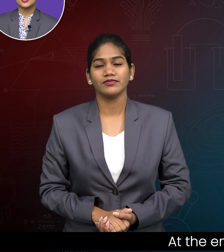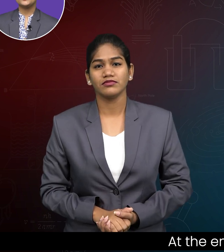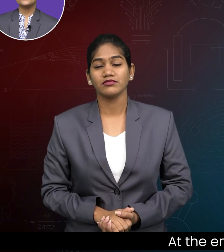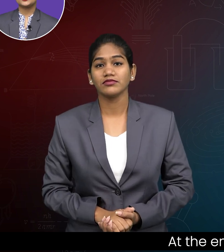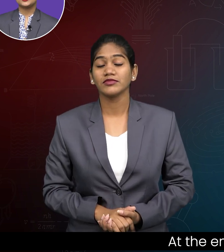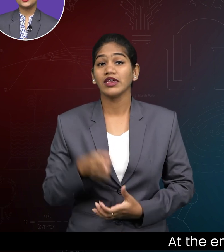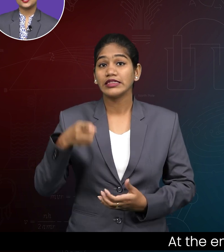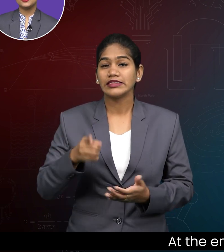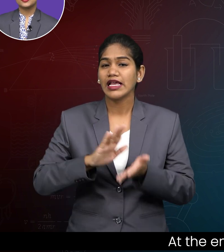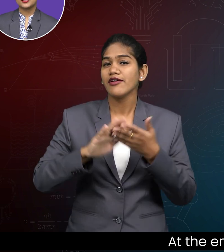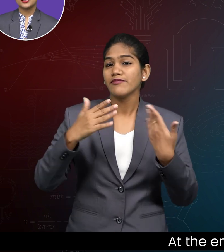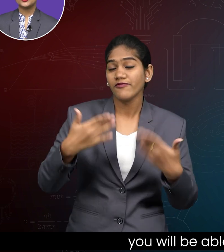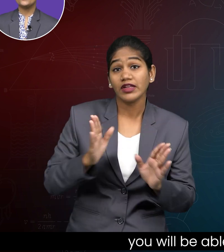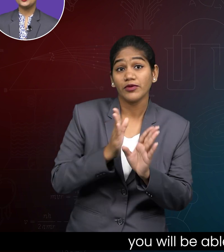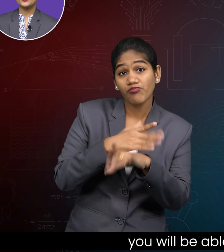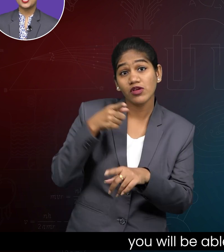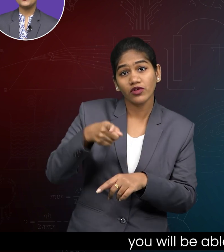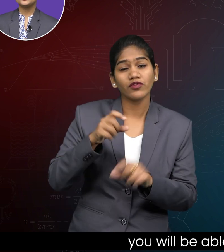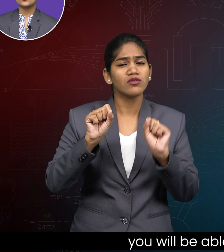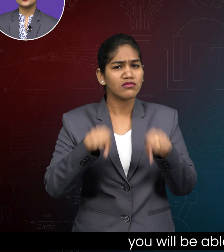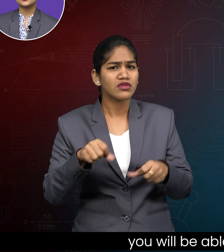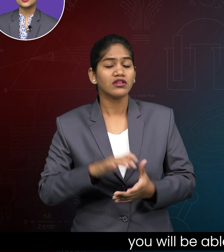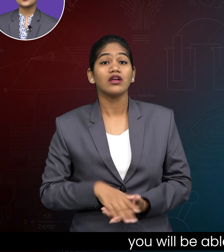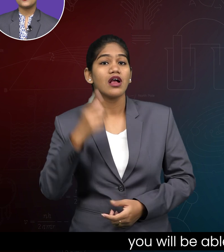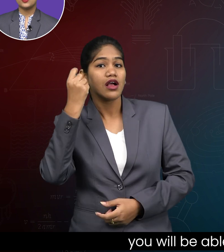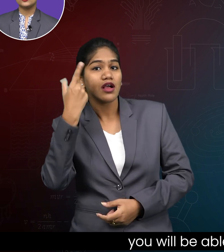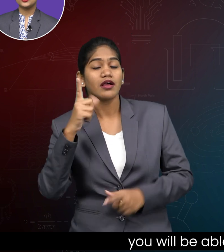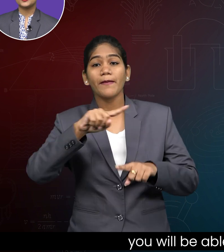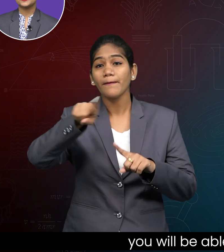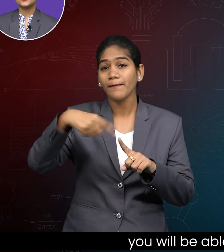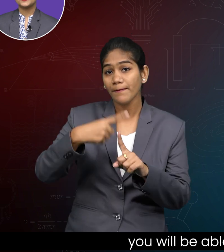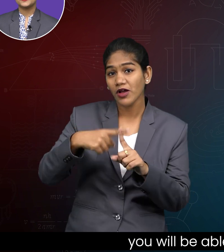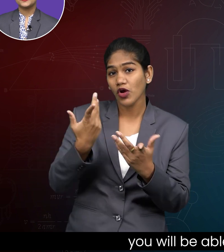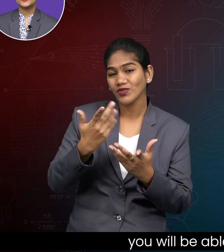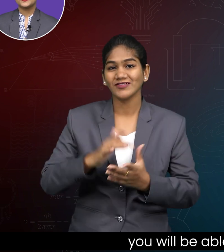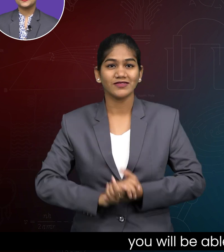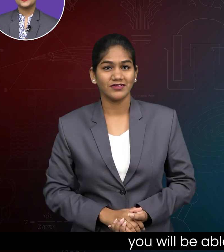At the end of this session, you will be able to understand about